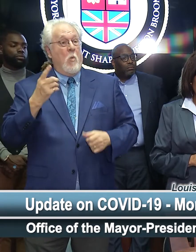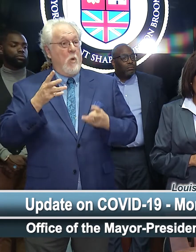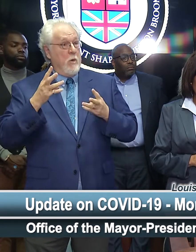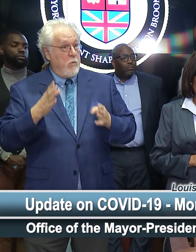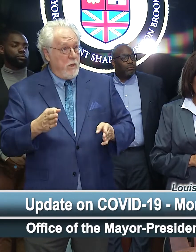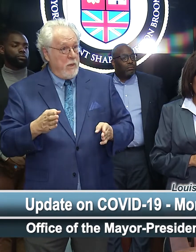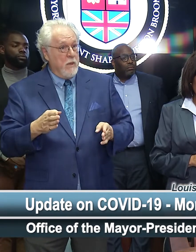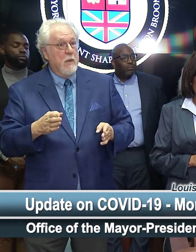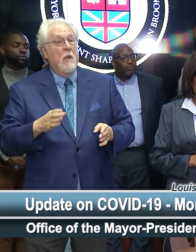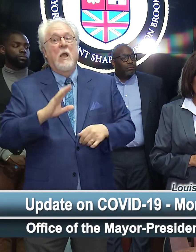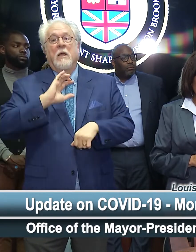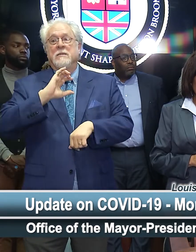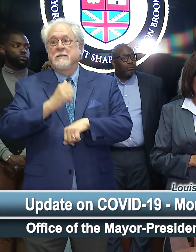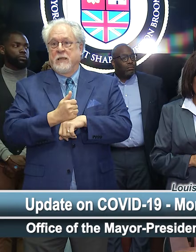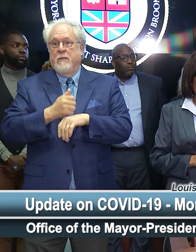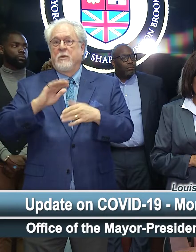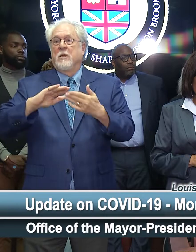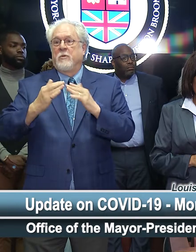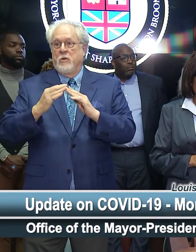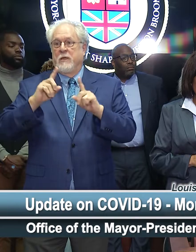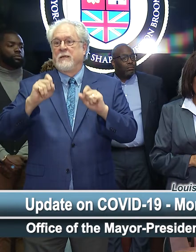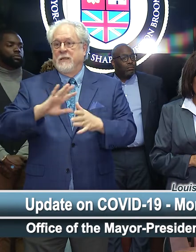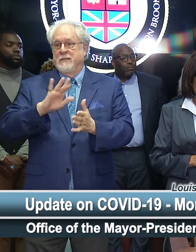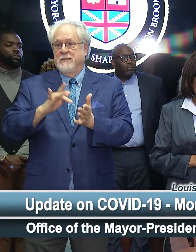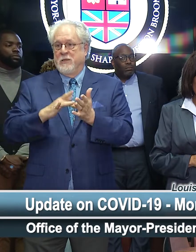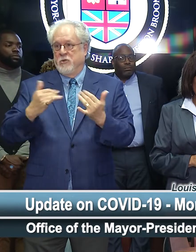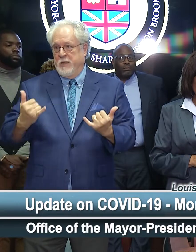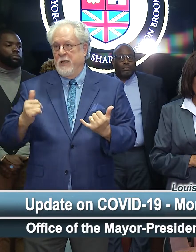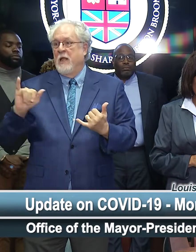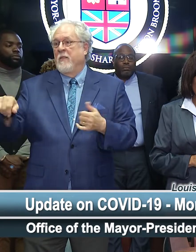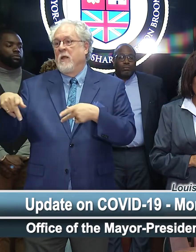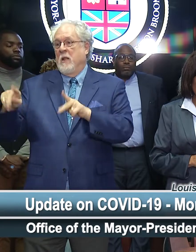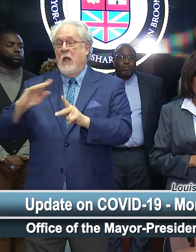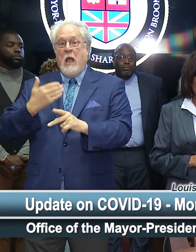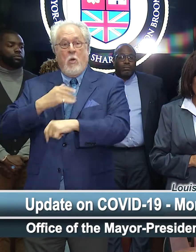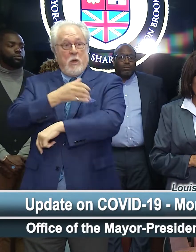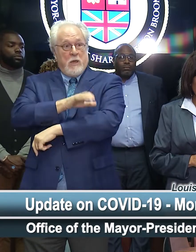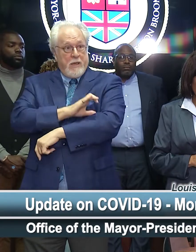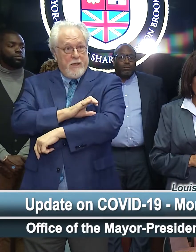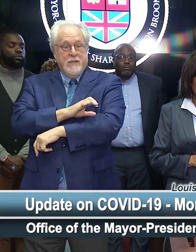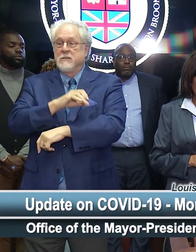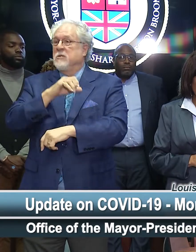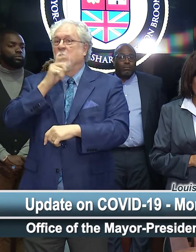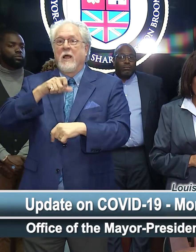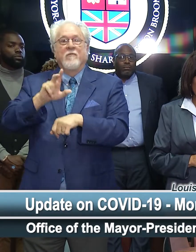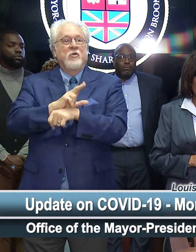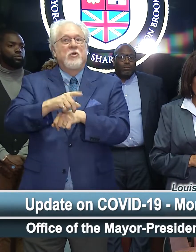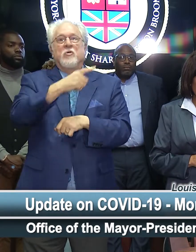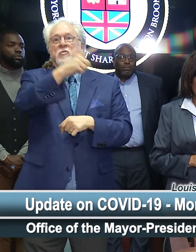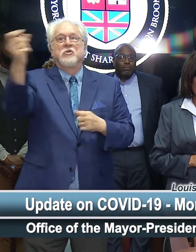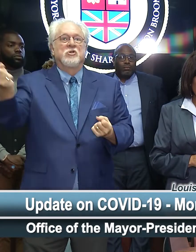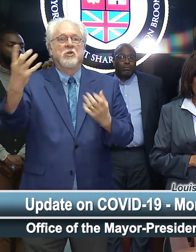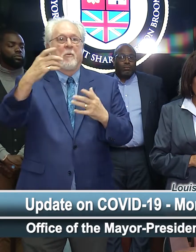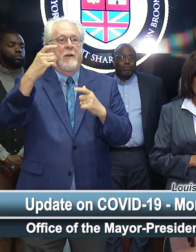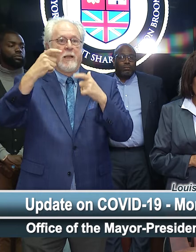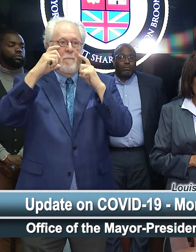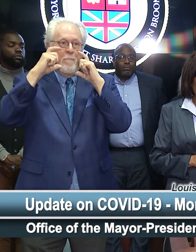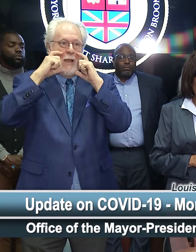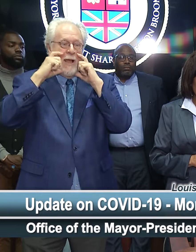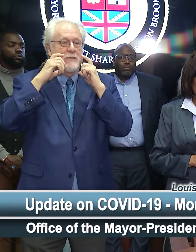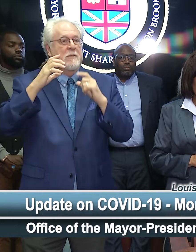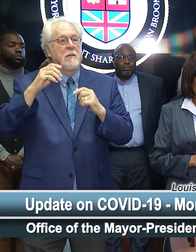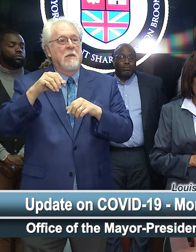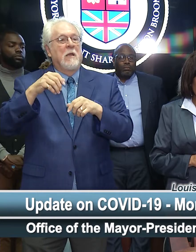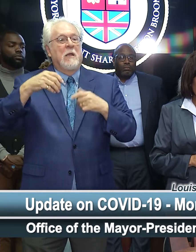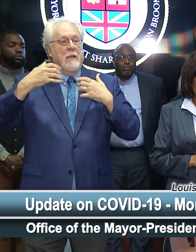do that is to set up this community testing center today. And that allows our clinics not to have to use so many masks and gowns and